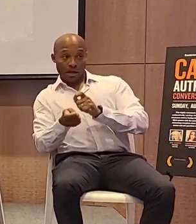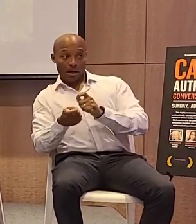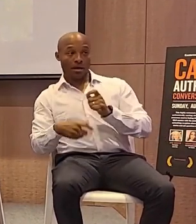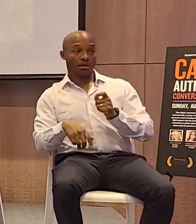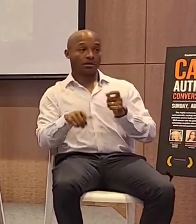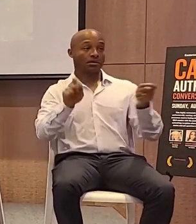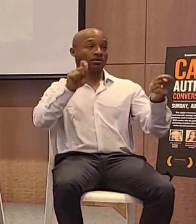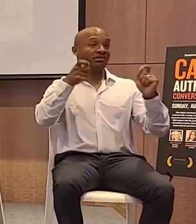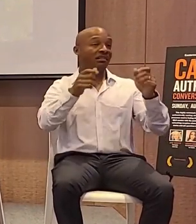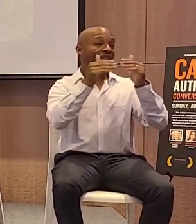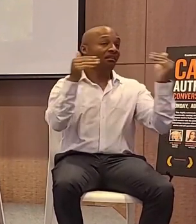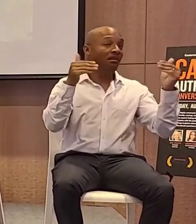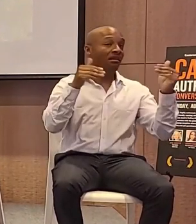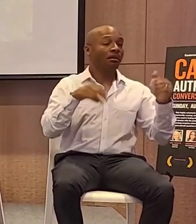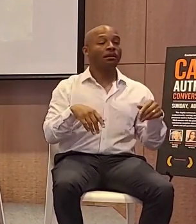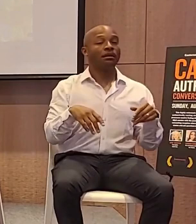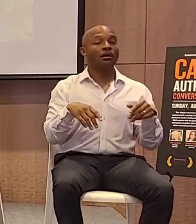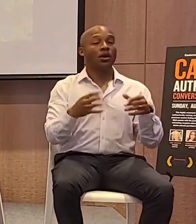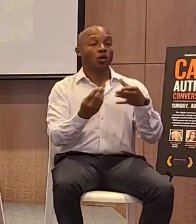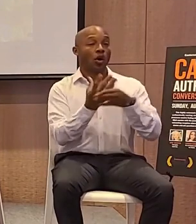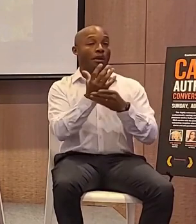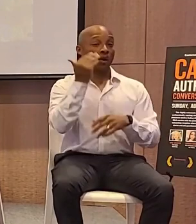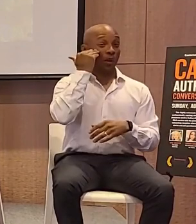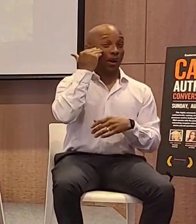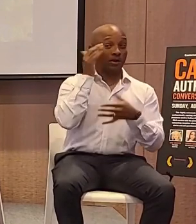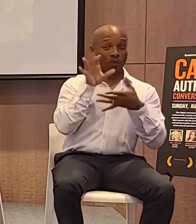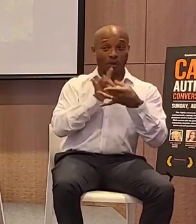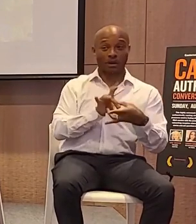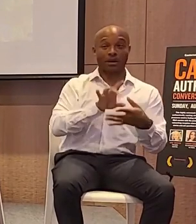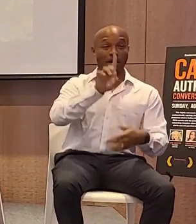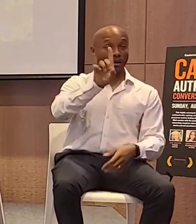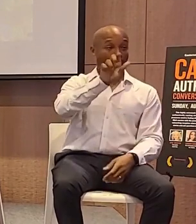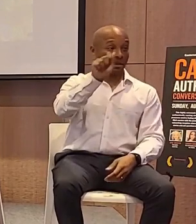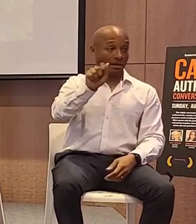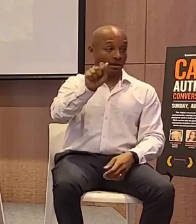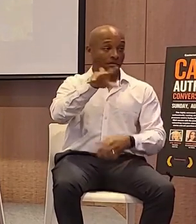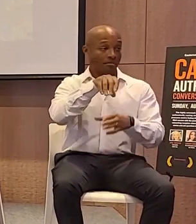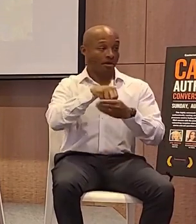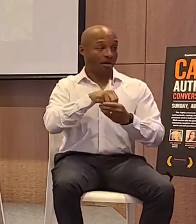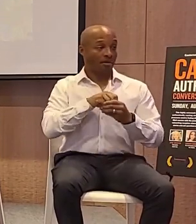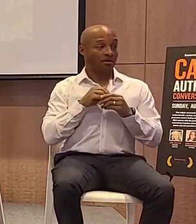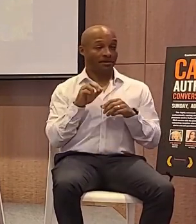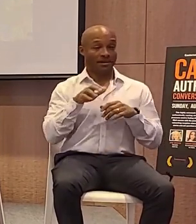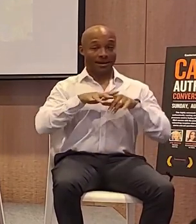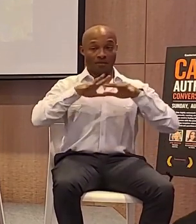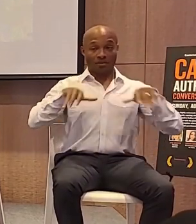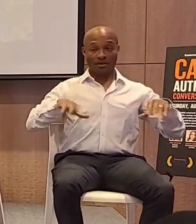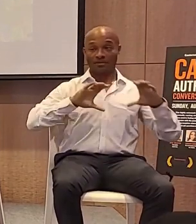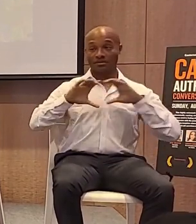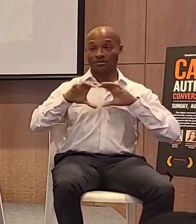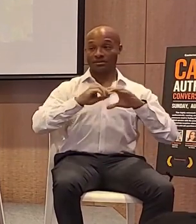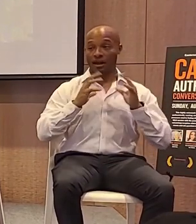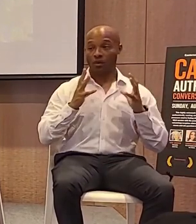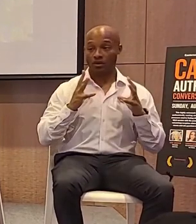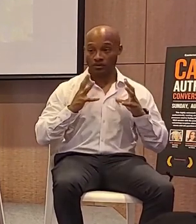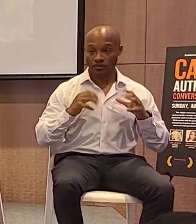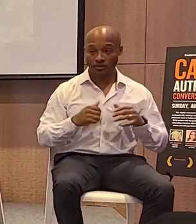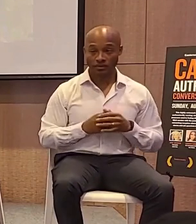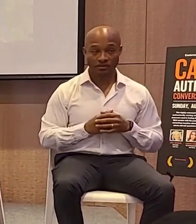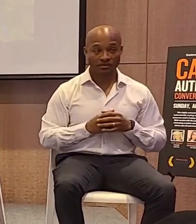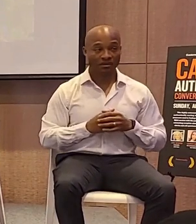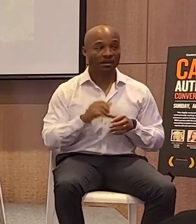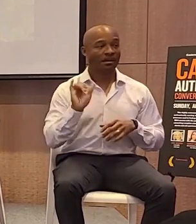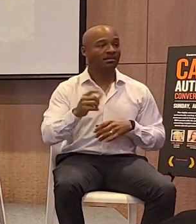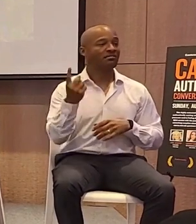of disability as part of the diversity conversation in Hollywood. And that's something that everyone comes to